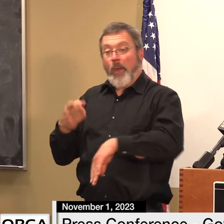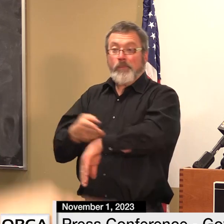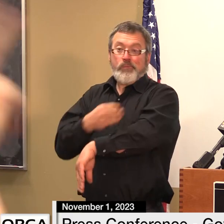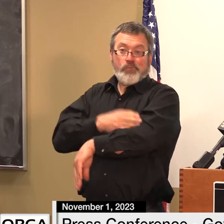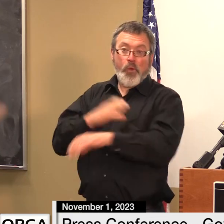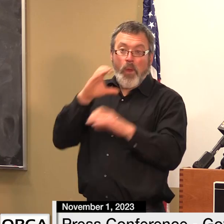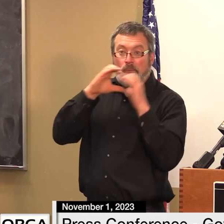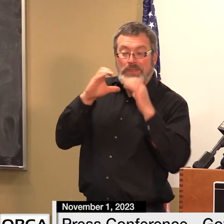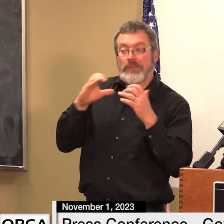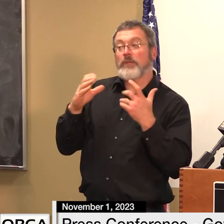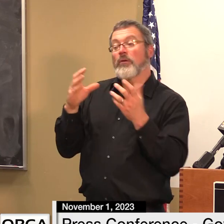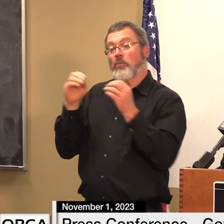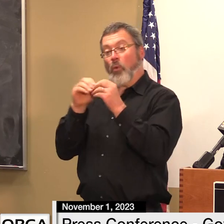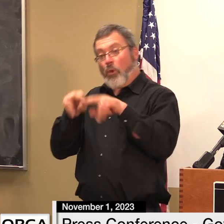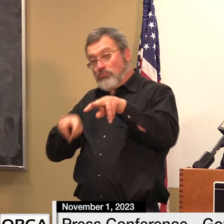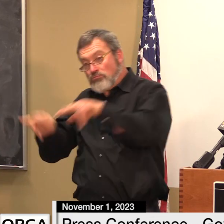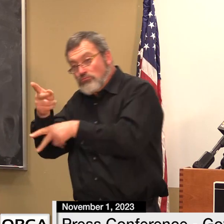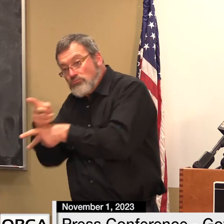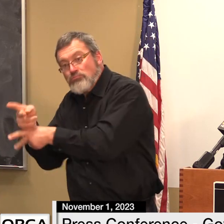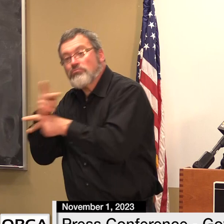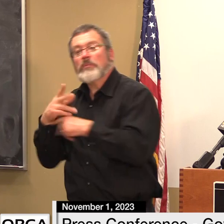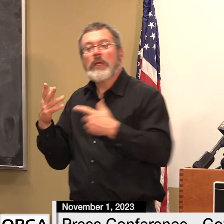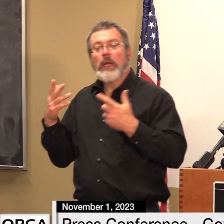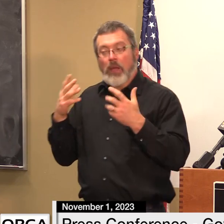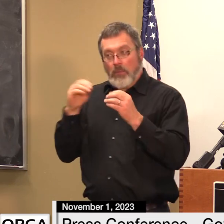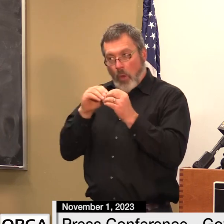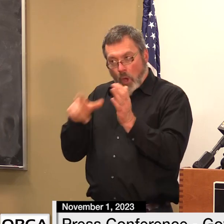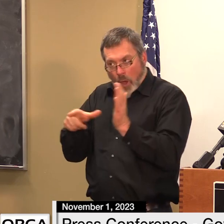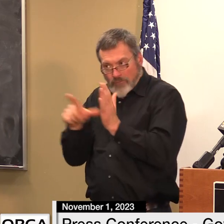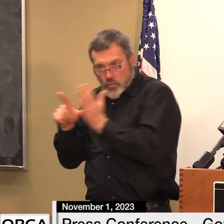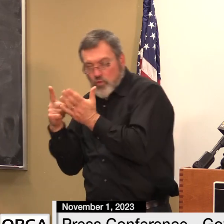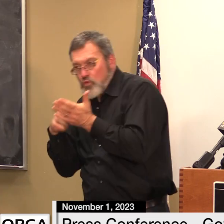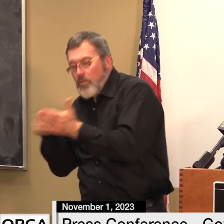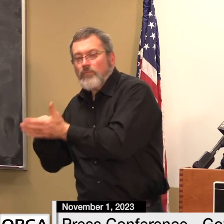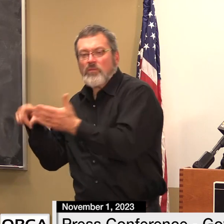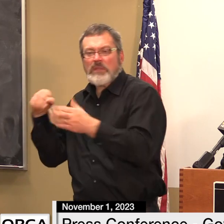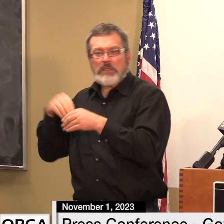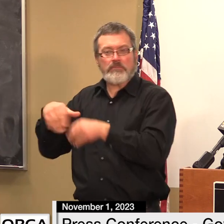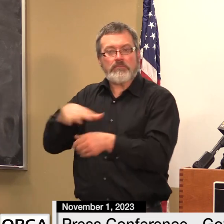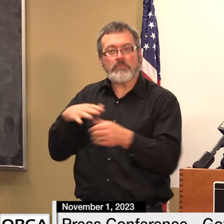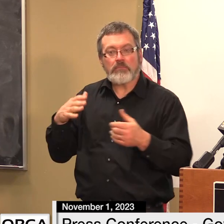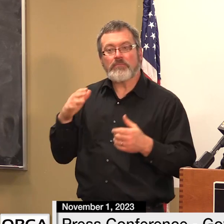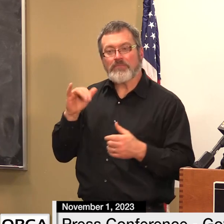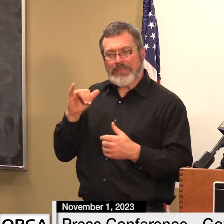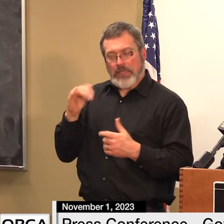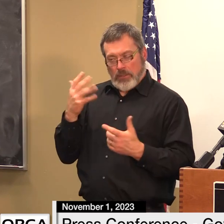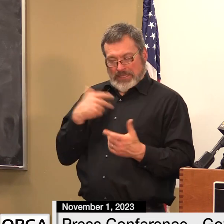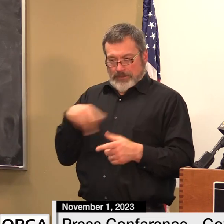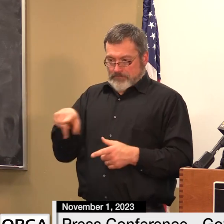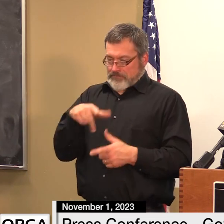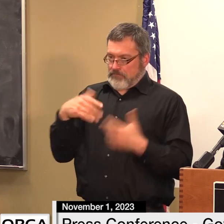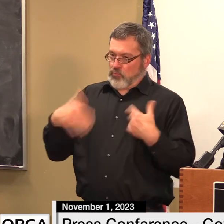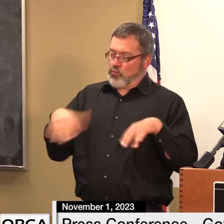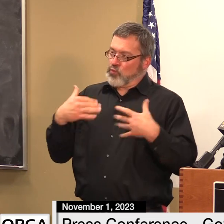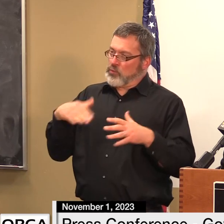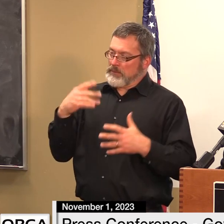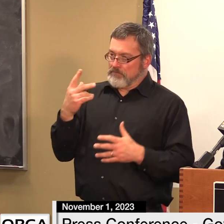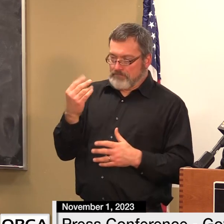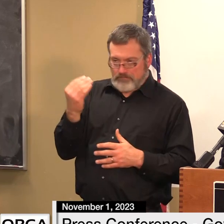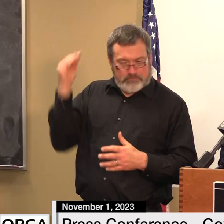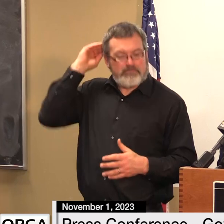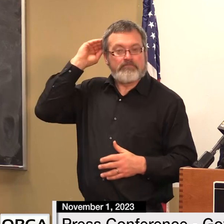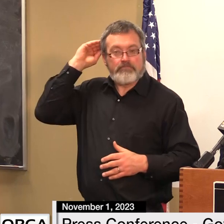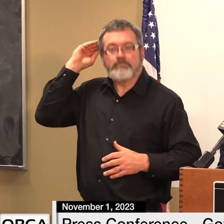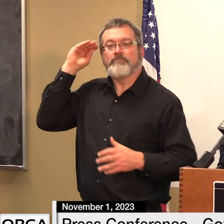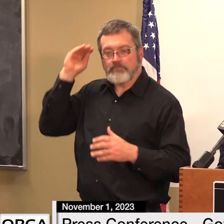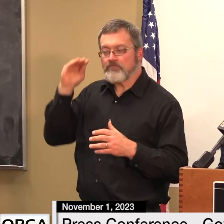a formal review internally now to make sure we really elicit all of those lessons learned so that we don't repeat those mistakes.